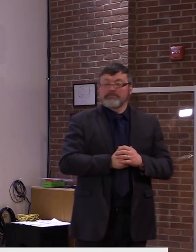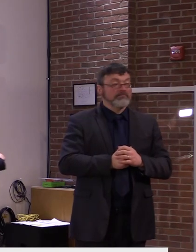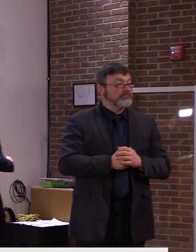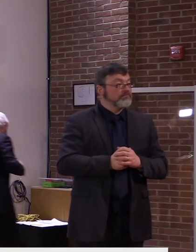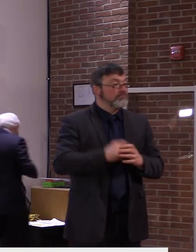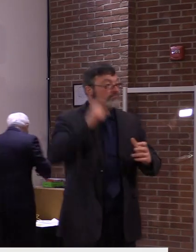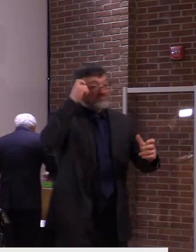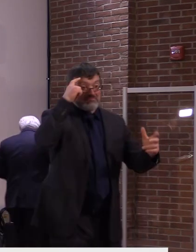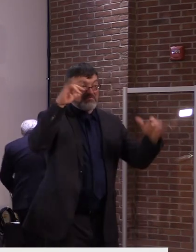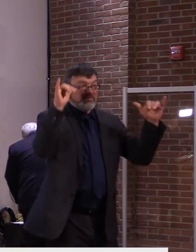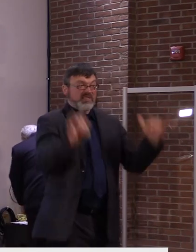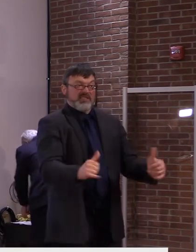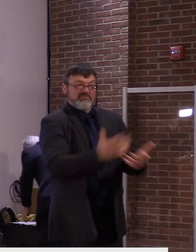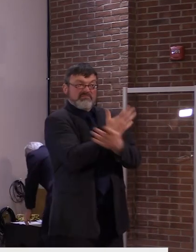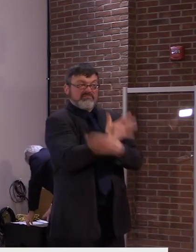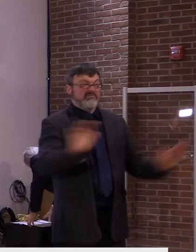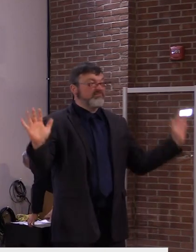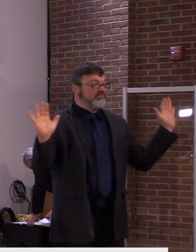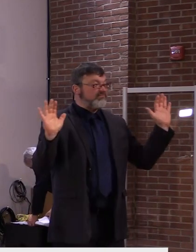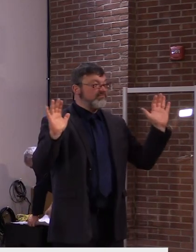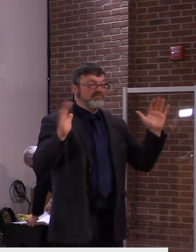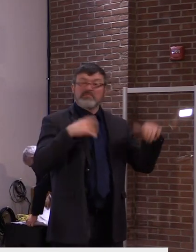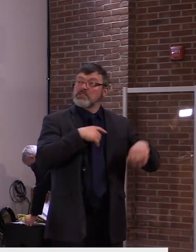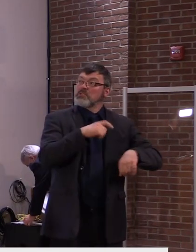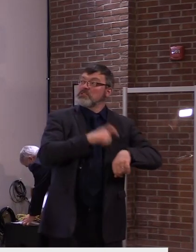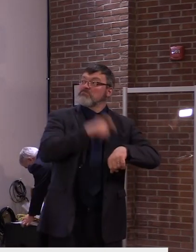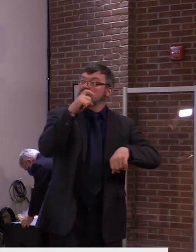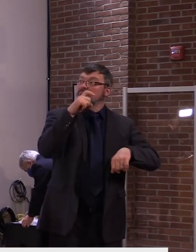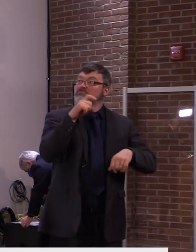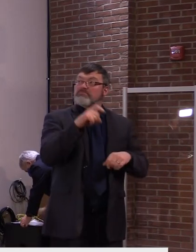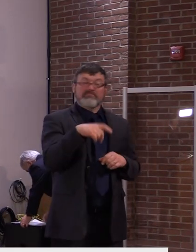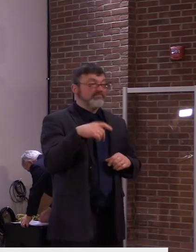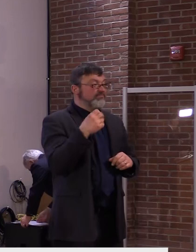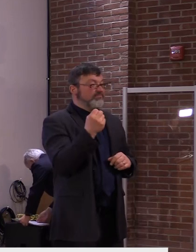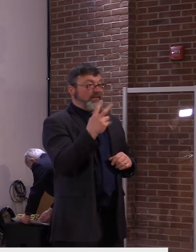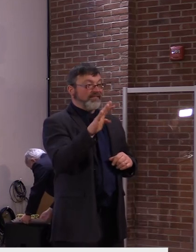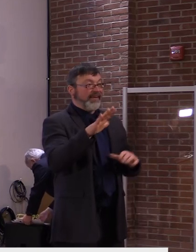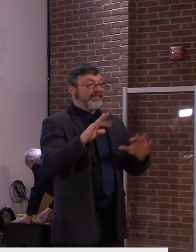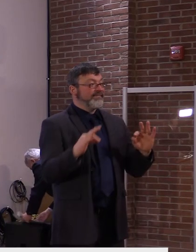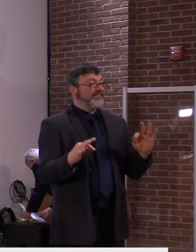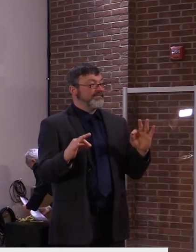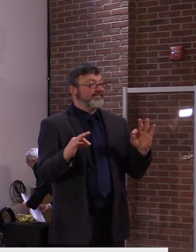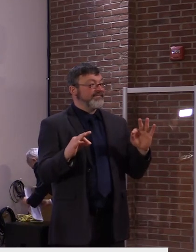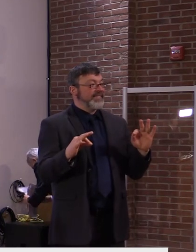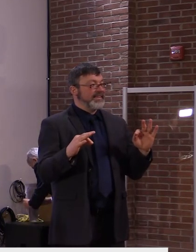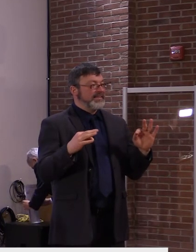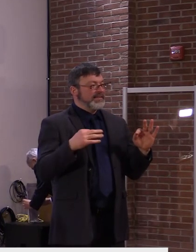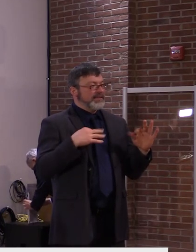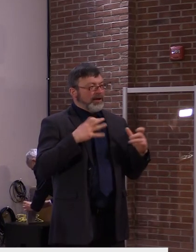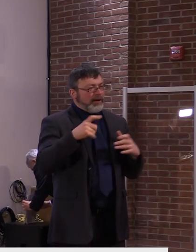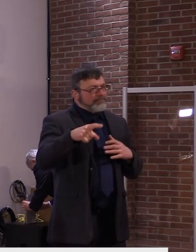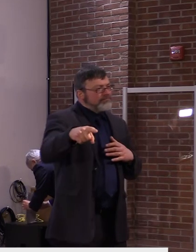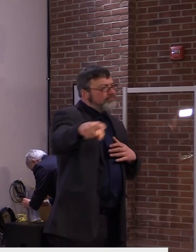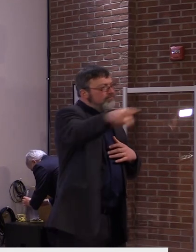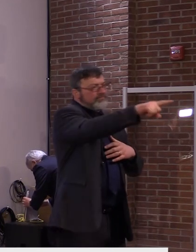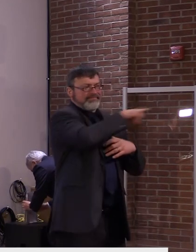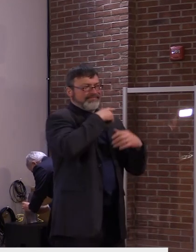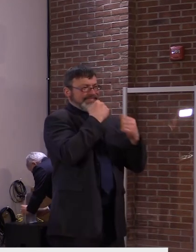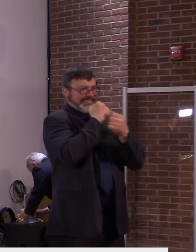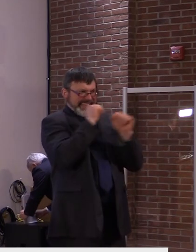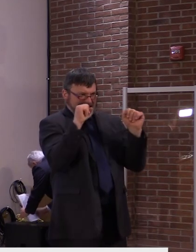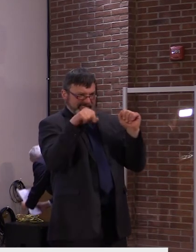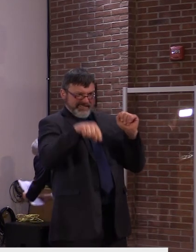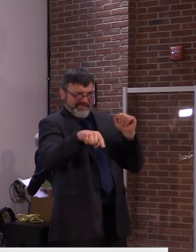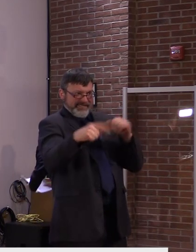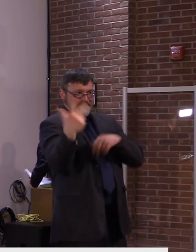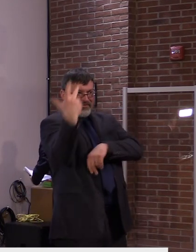That's it. Record time. Want everybody to be safe over this 3-day weekend. Also, as a